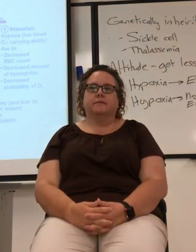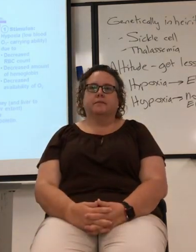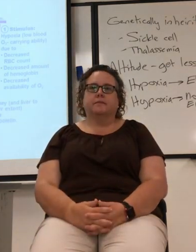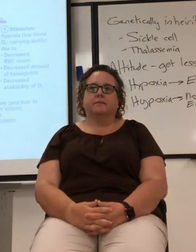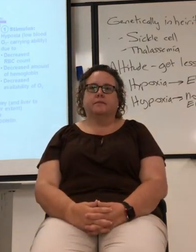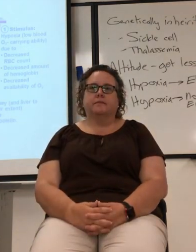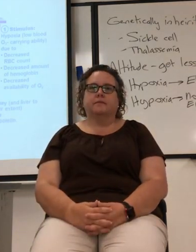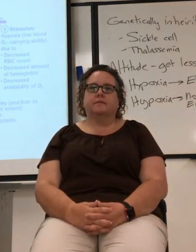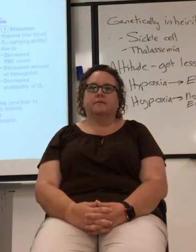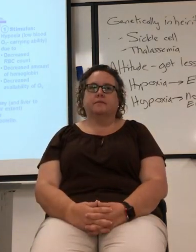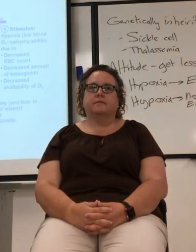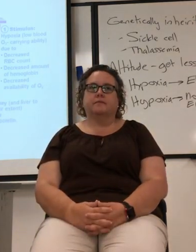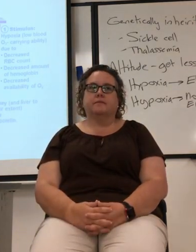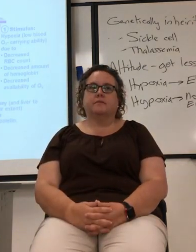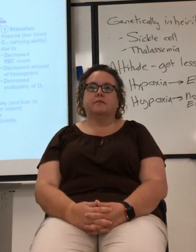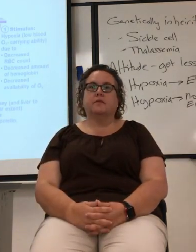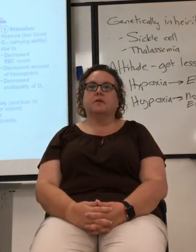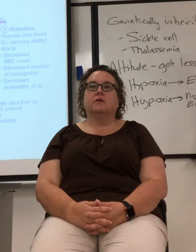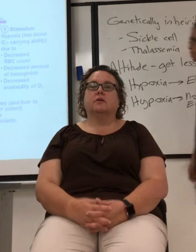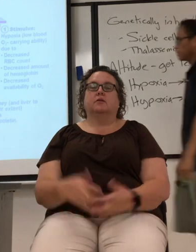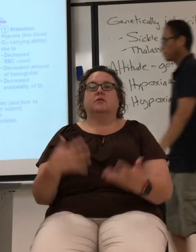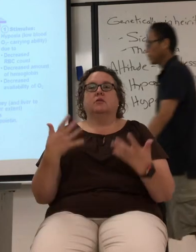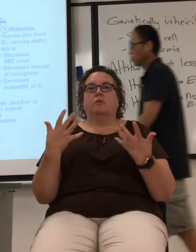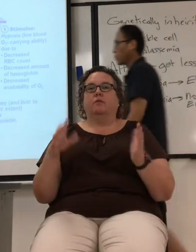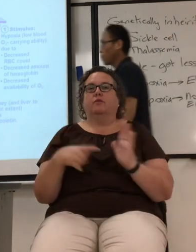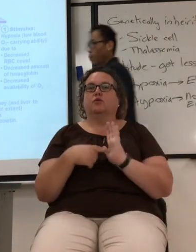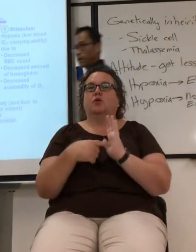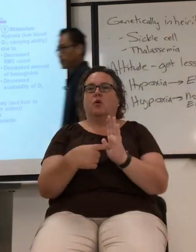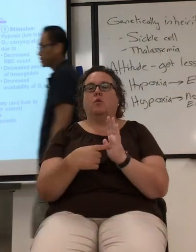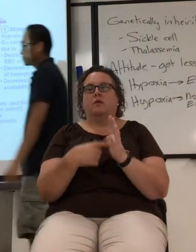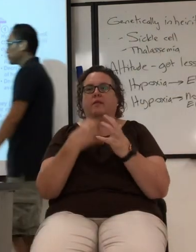So that's been shown and shows you the value and importance of